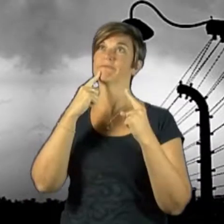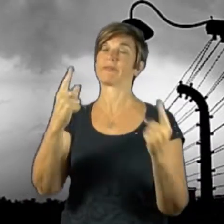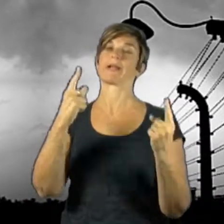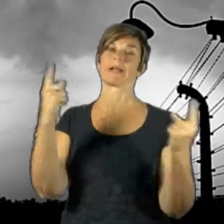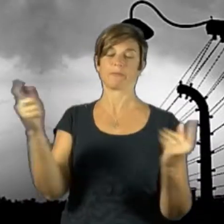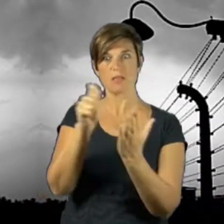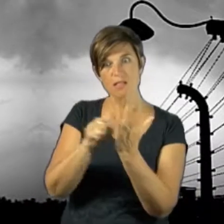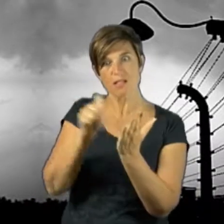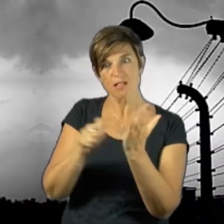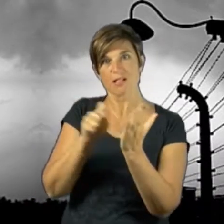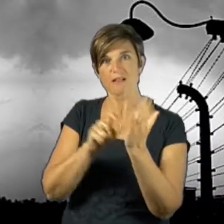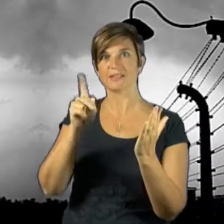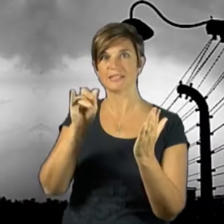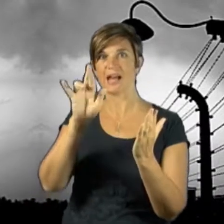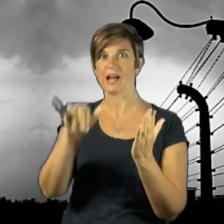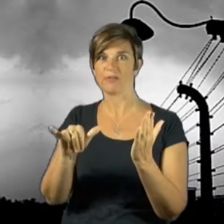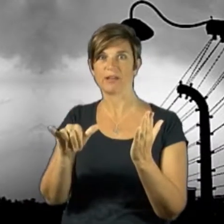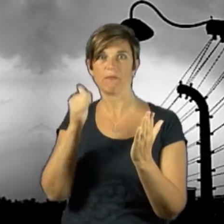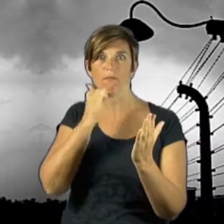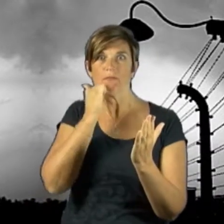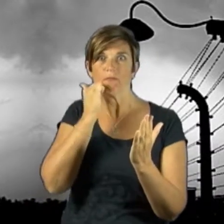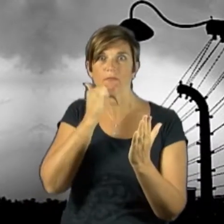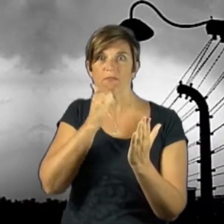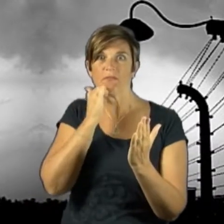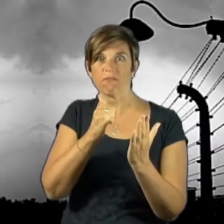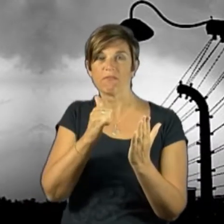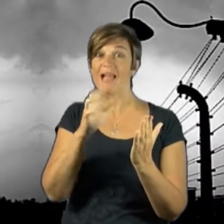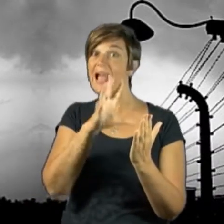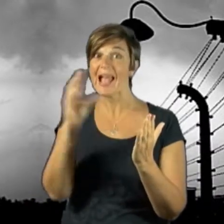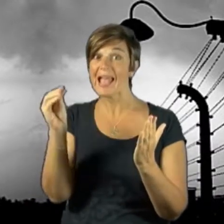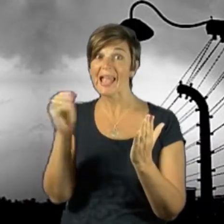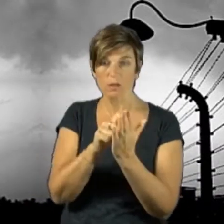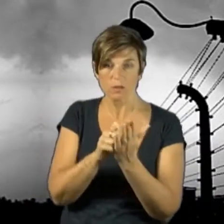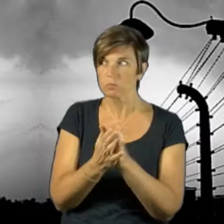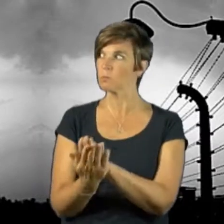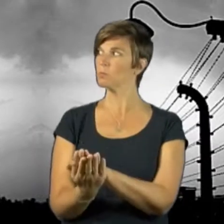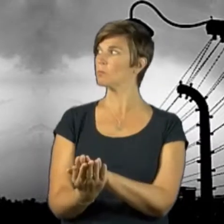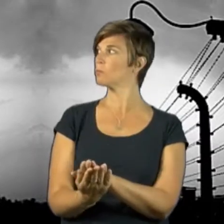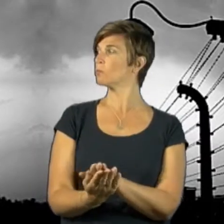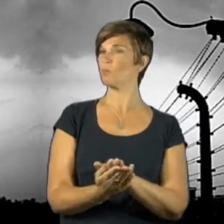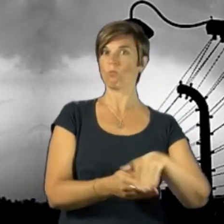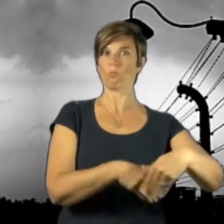because I remember that Anne was always writing in her diary, shielding it with her hand,